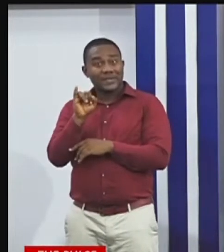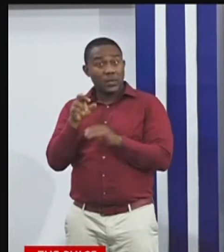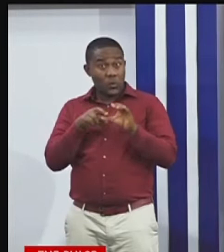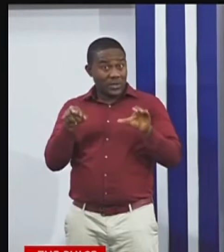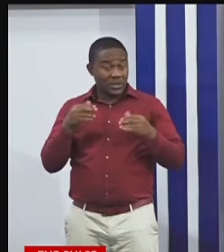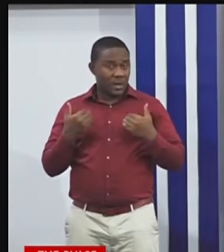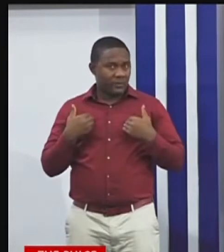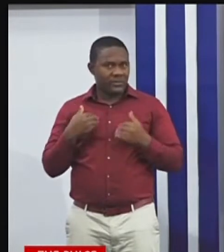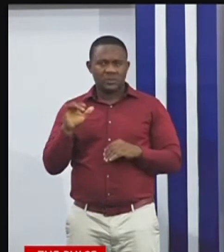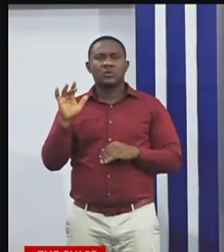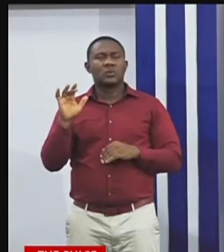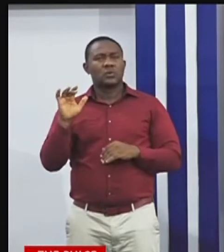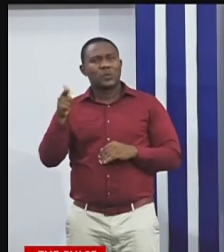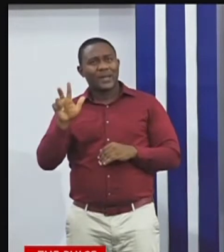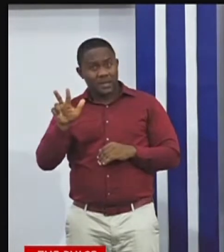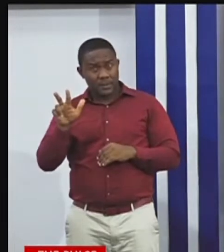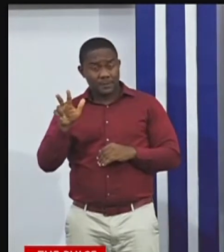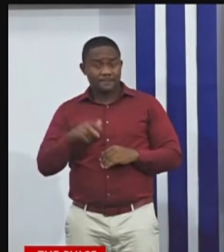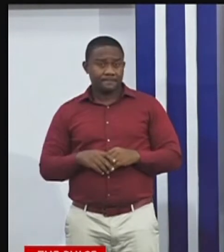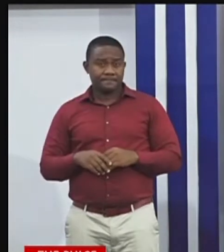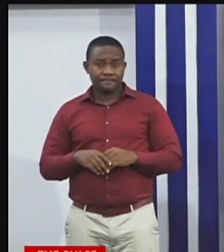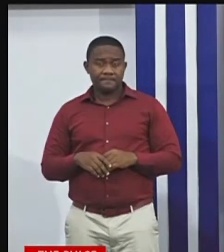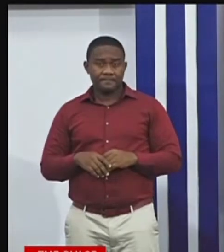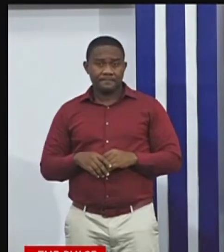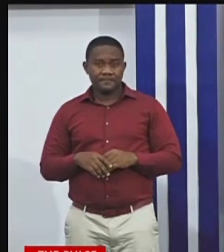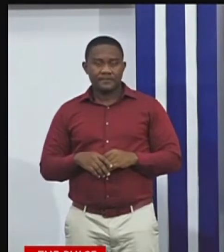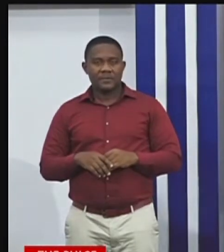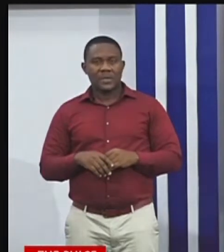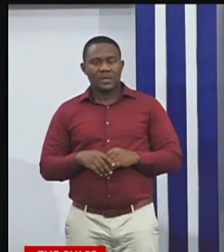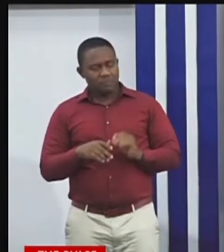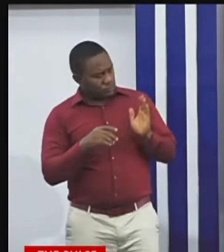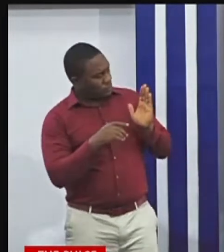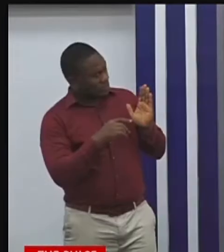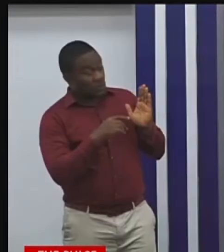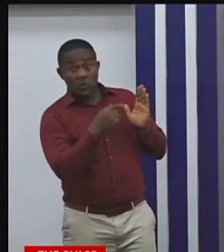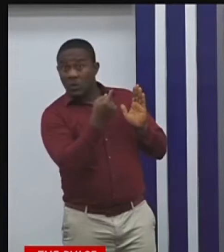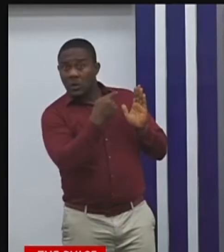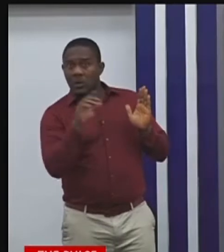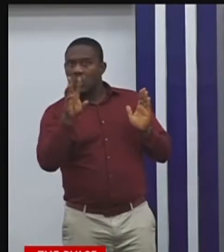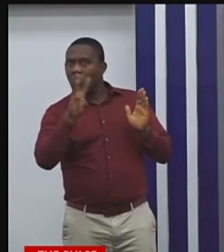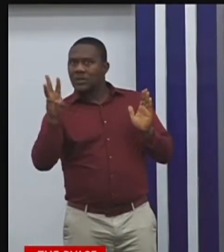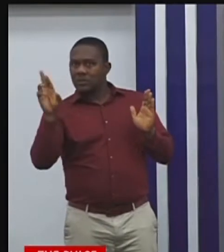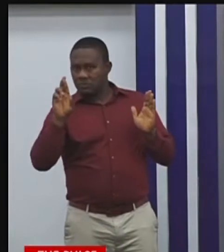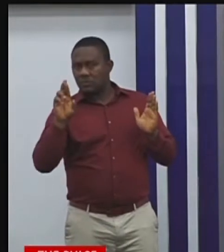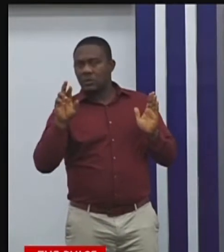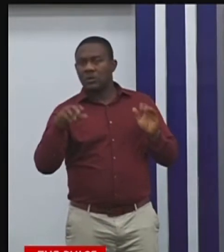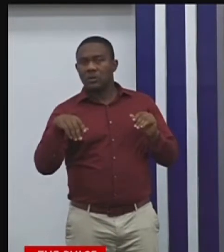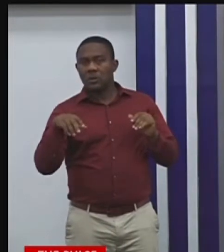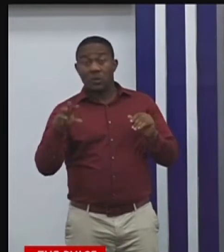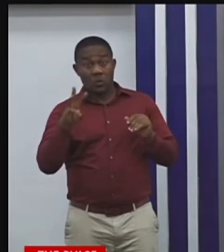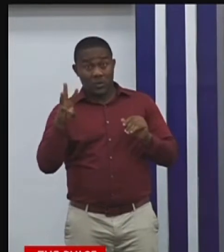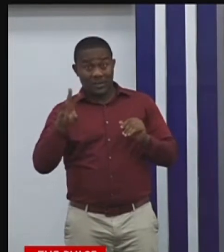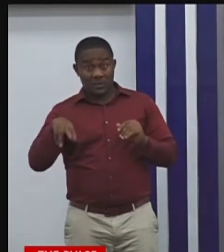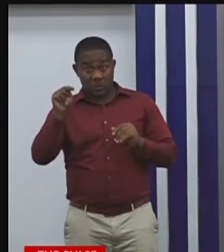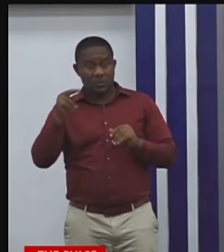has still 23 cases, no increase after the last count. Western North has had some circumscribed outbreak,